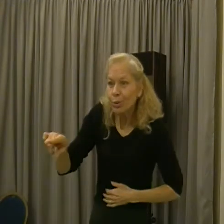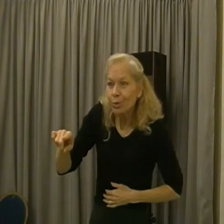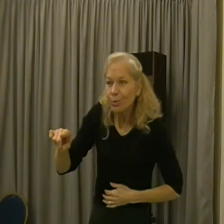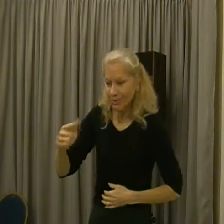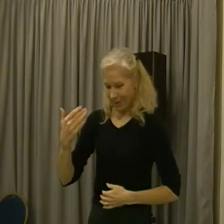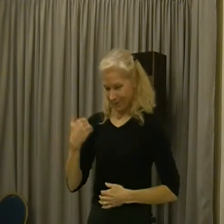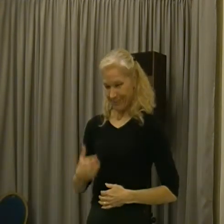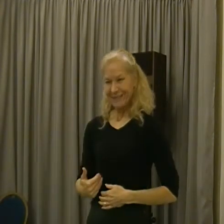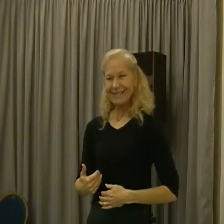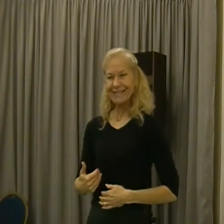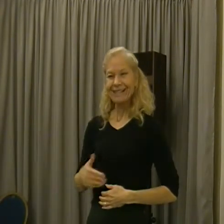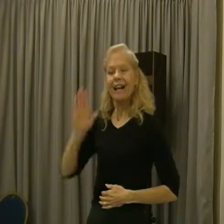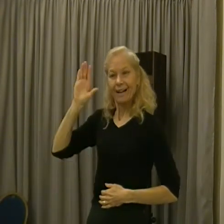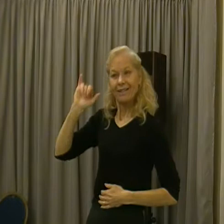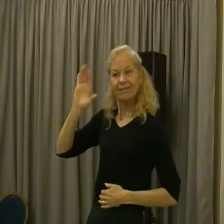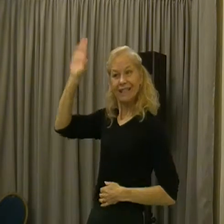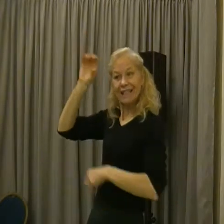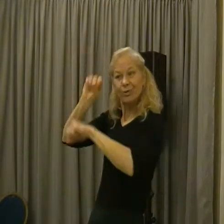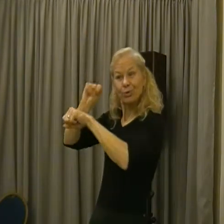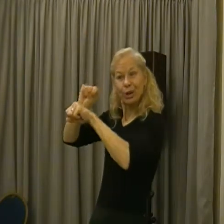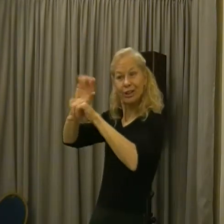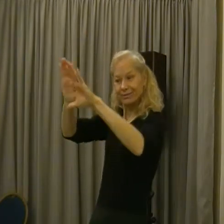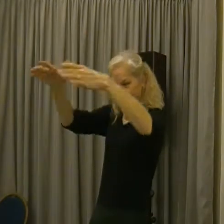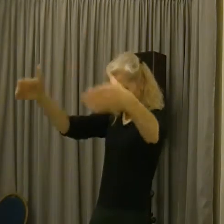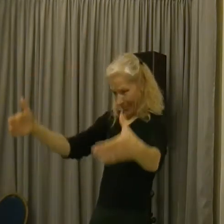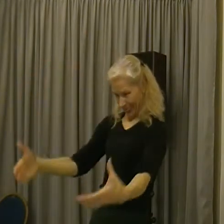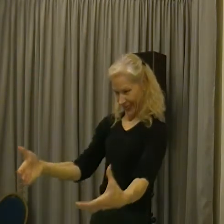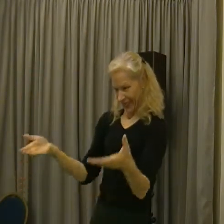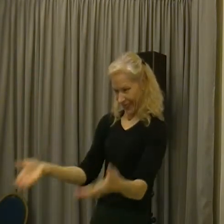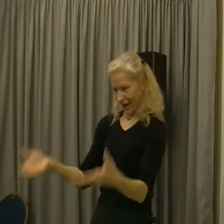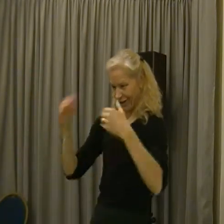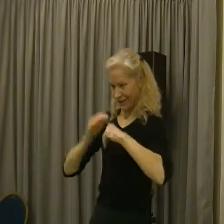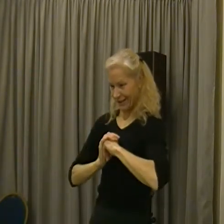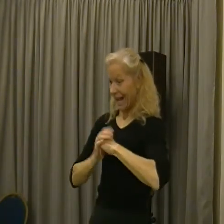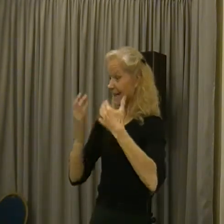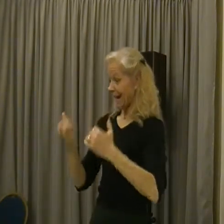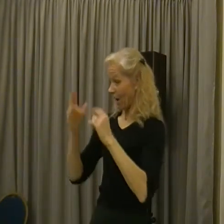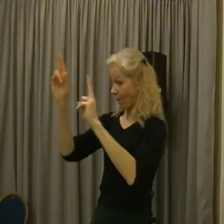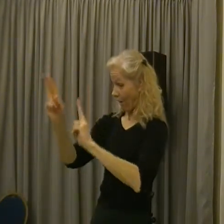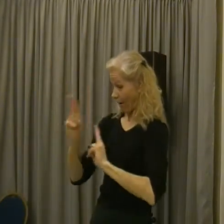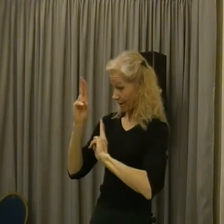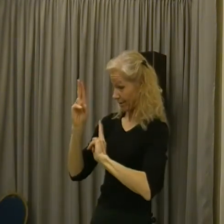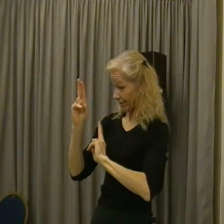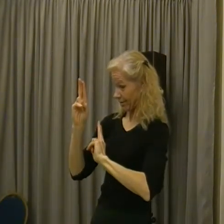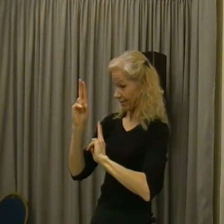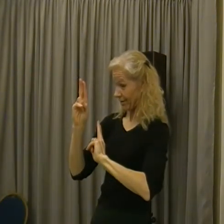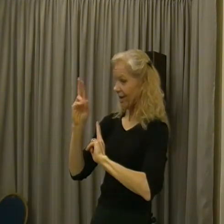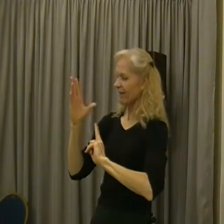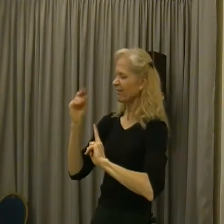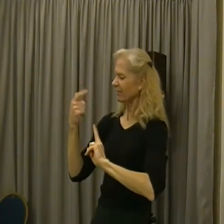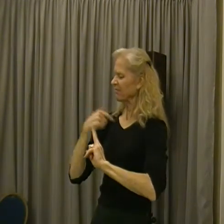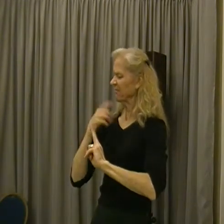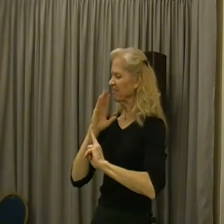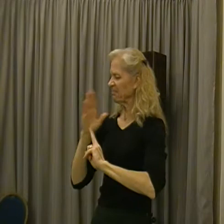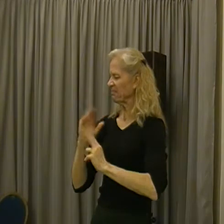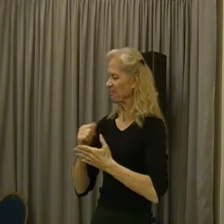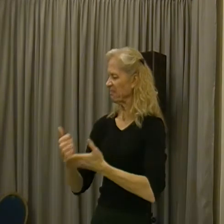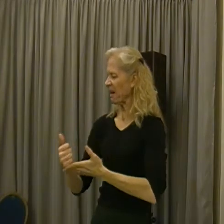"You focus on glorifying me, and I'll also use whatever gifts I've given you." We don't focus on glorifying